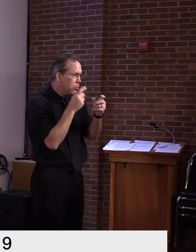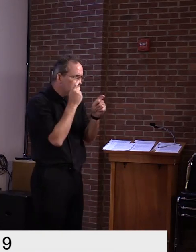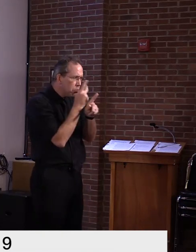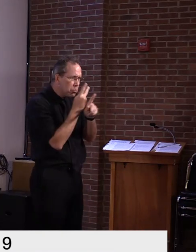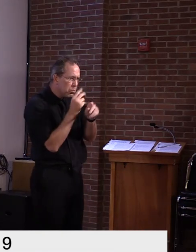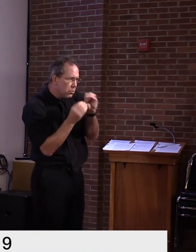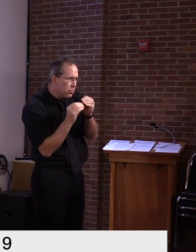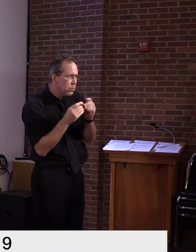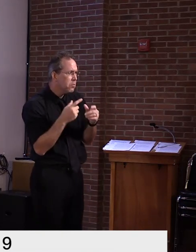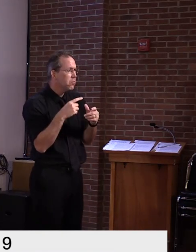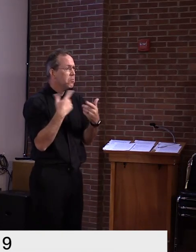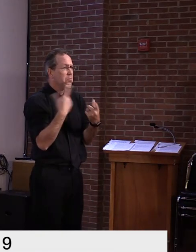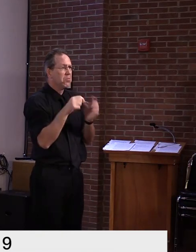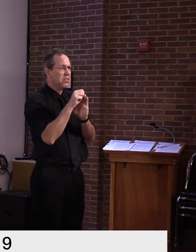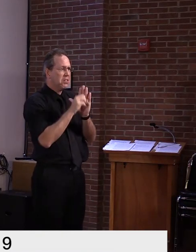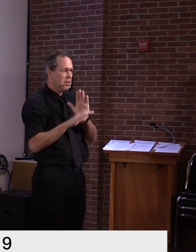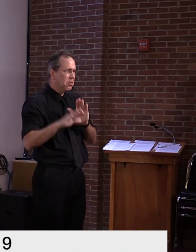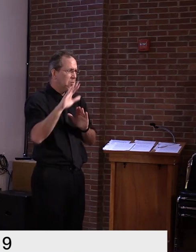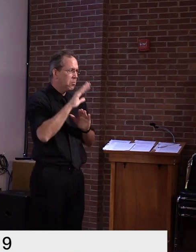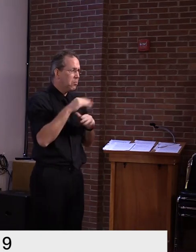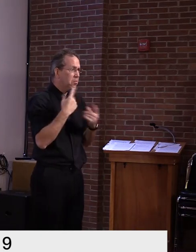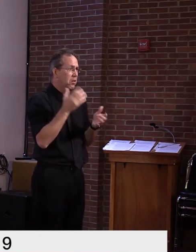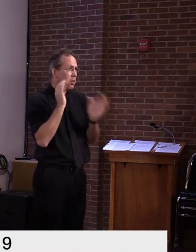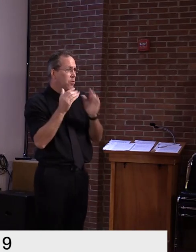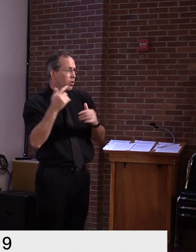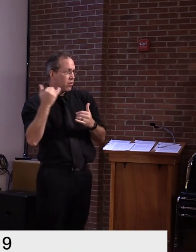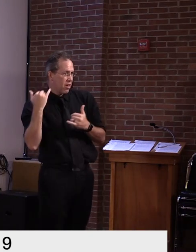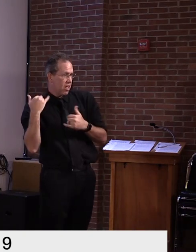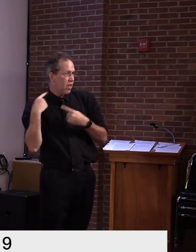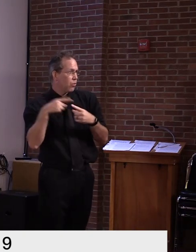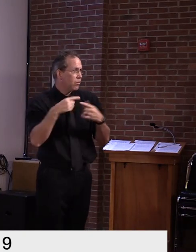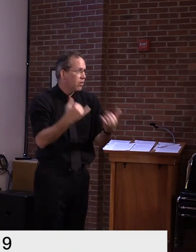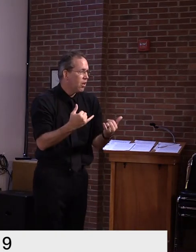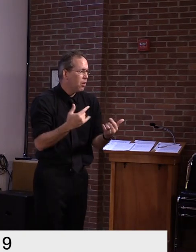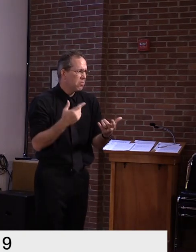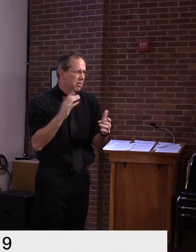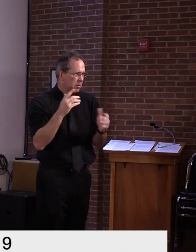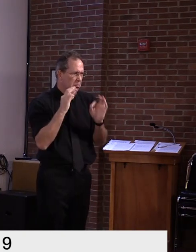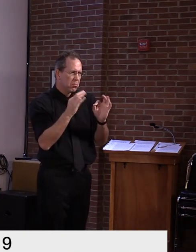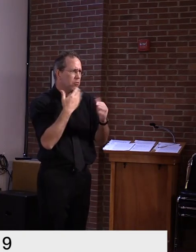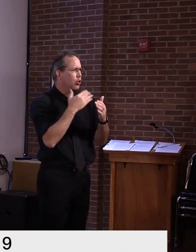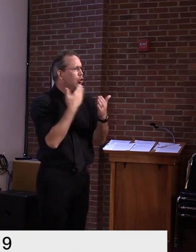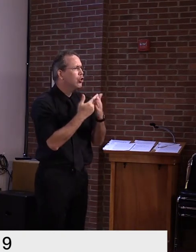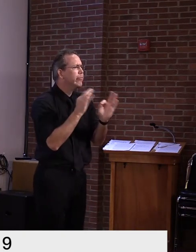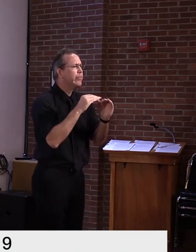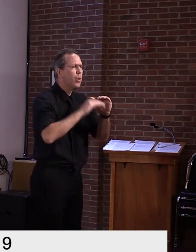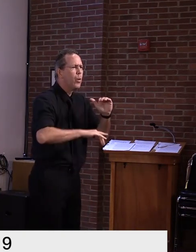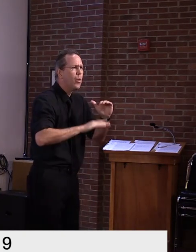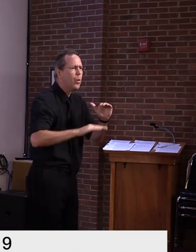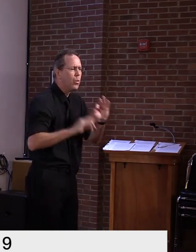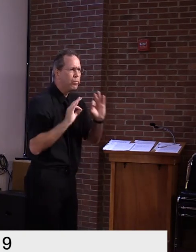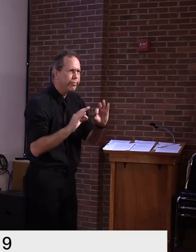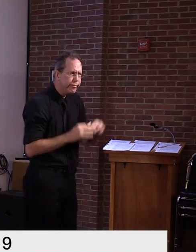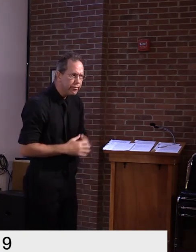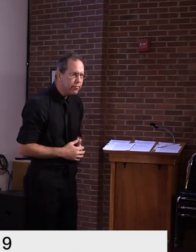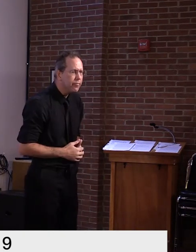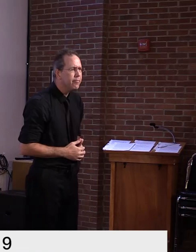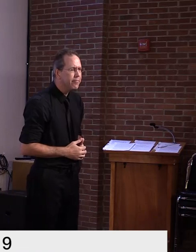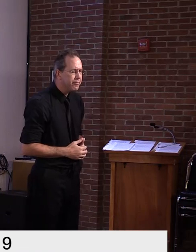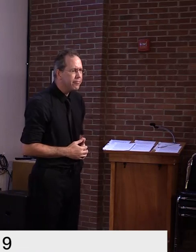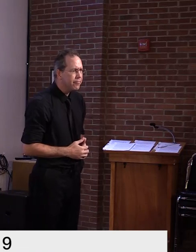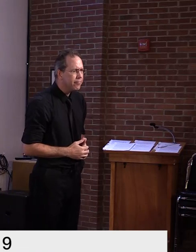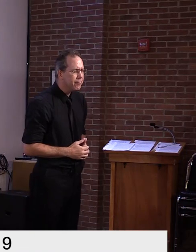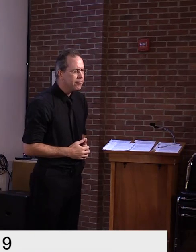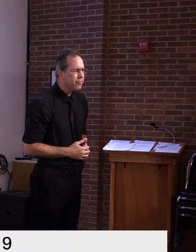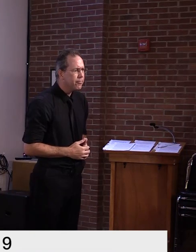the entire pandemic or more recently, Vermont continues to be the best in the nation. When we look at where these